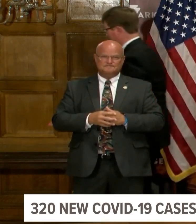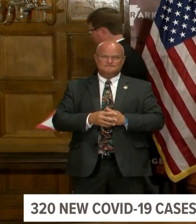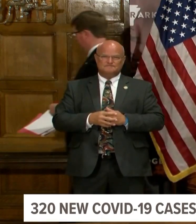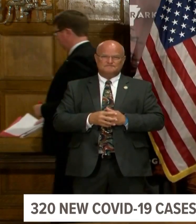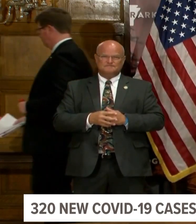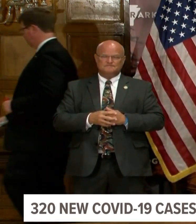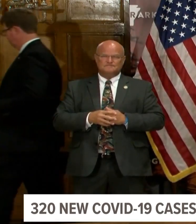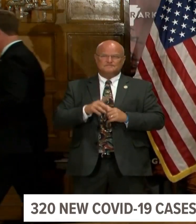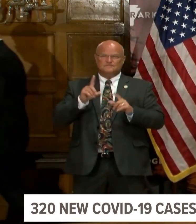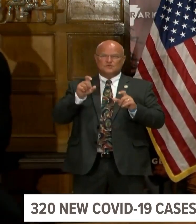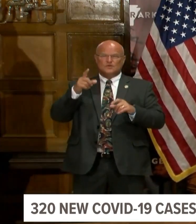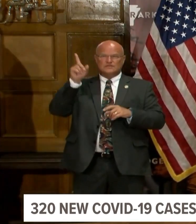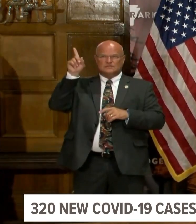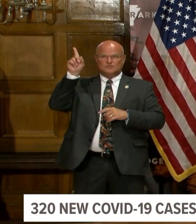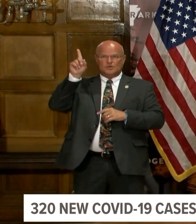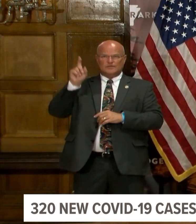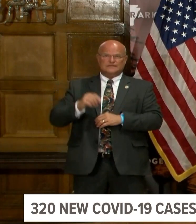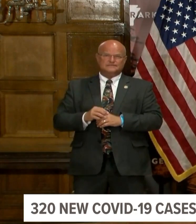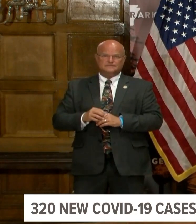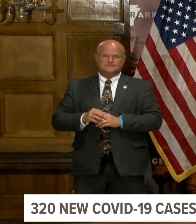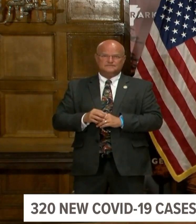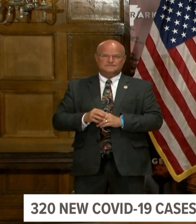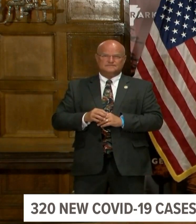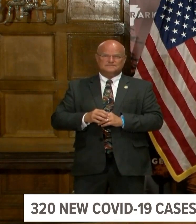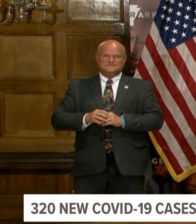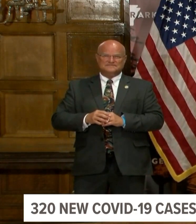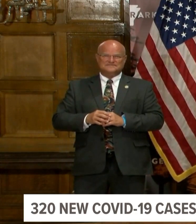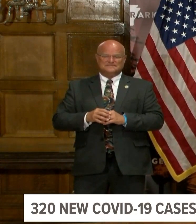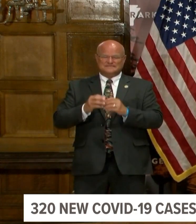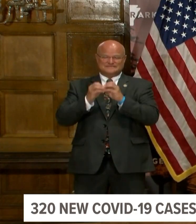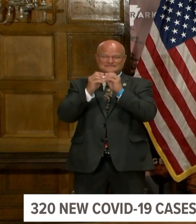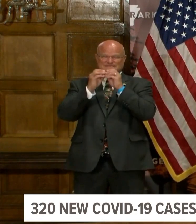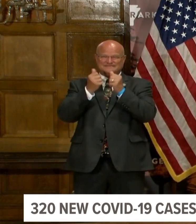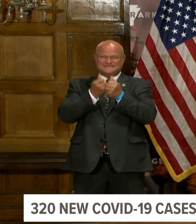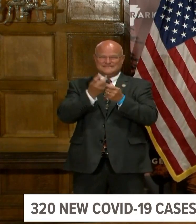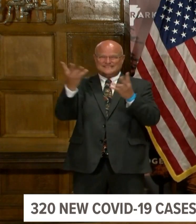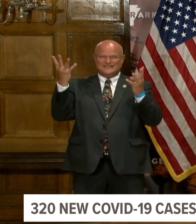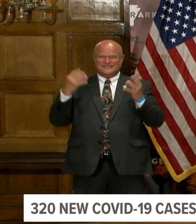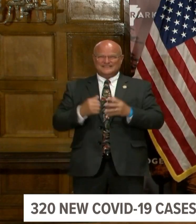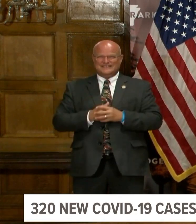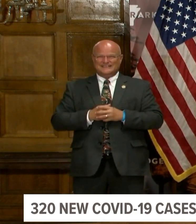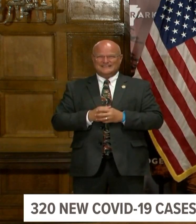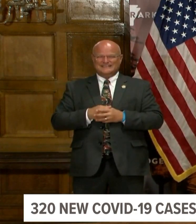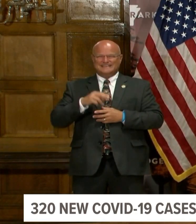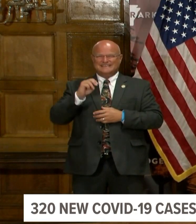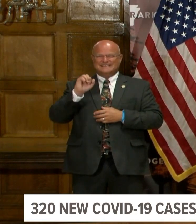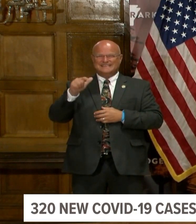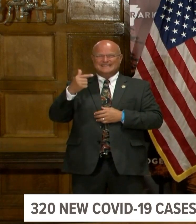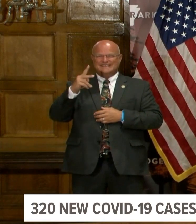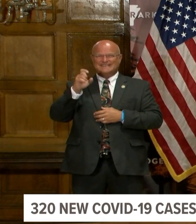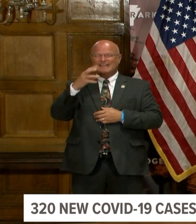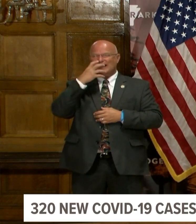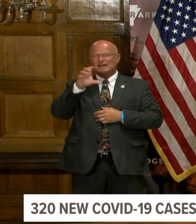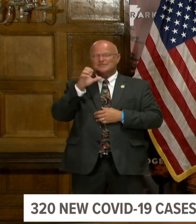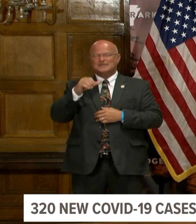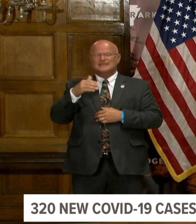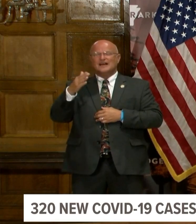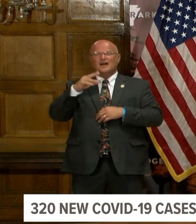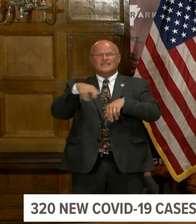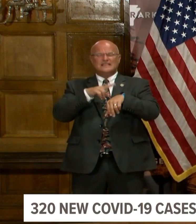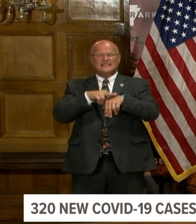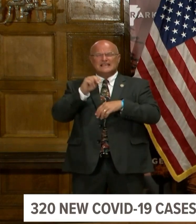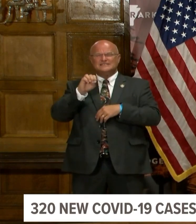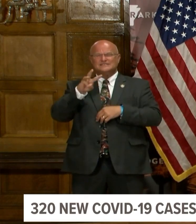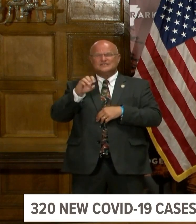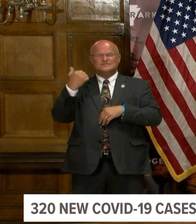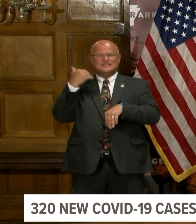Is there any question remotely? Yes, Governor, good Hi, afternoon. Governor. It's Neil Gladner in Hot Springs. And on the national news last night,